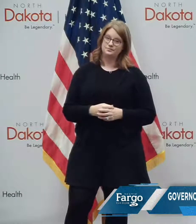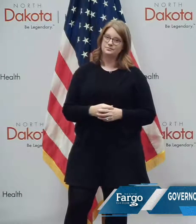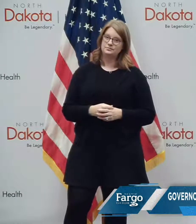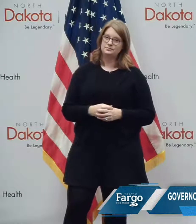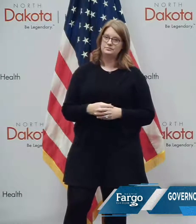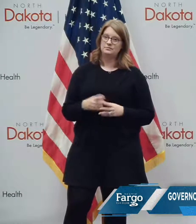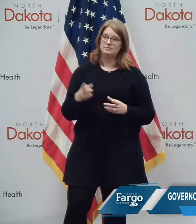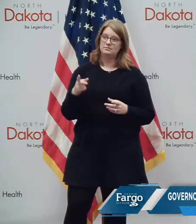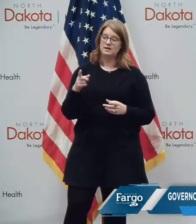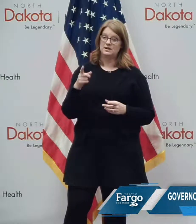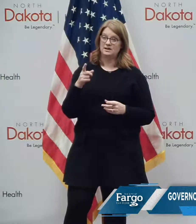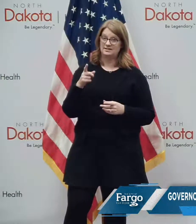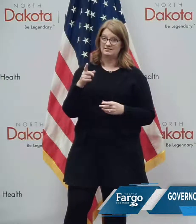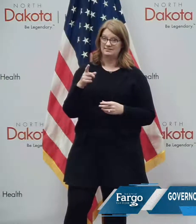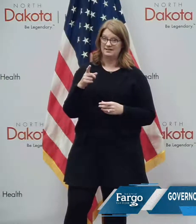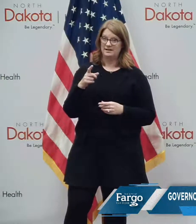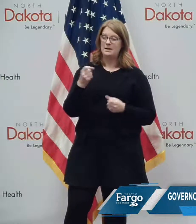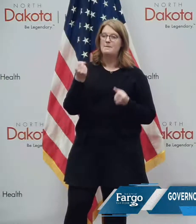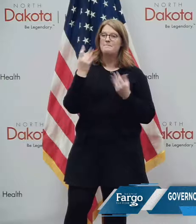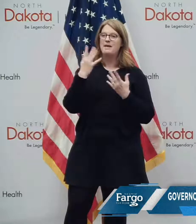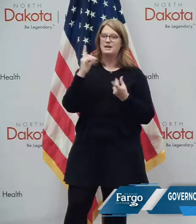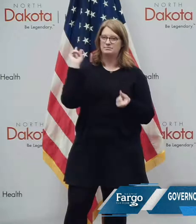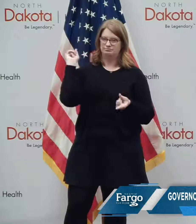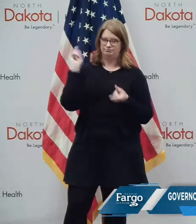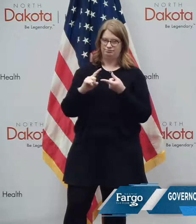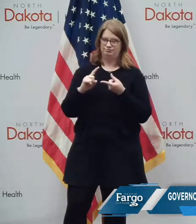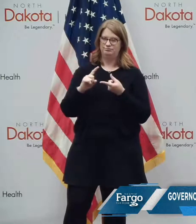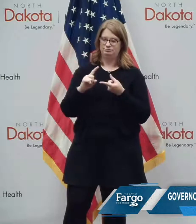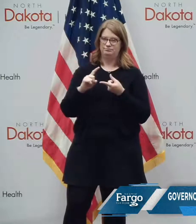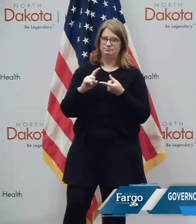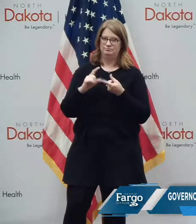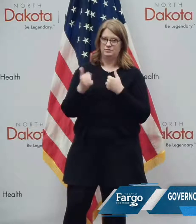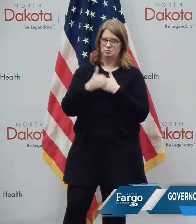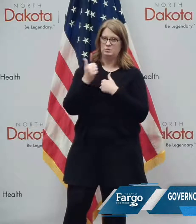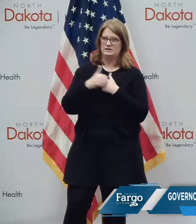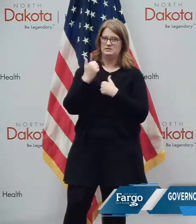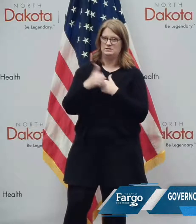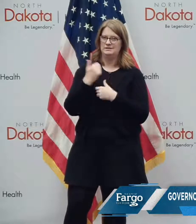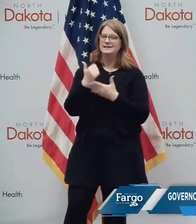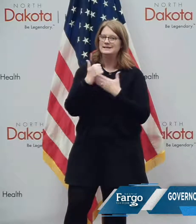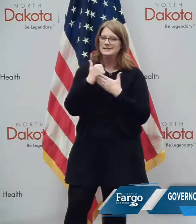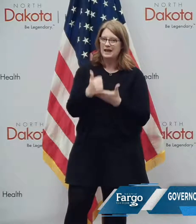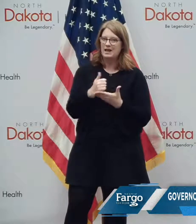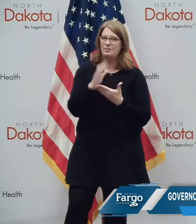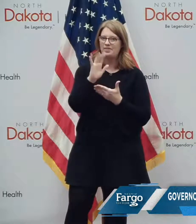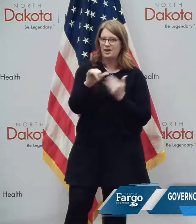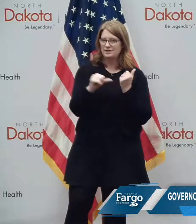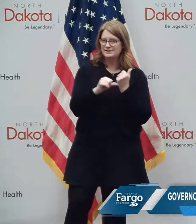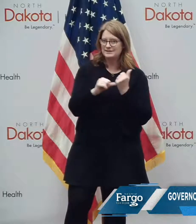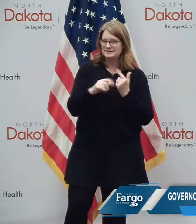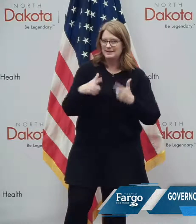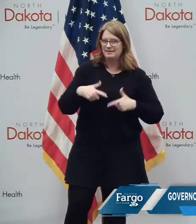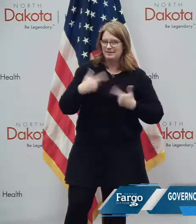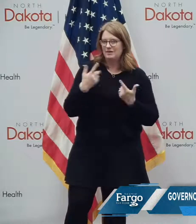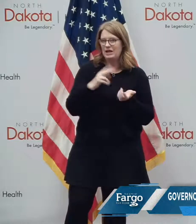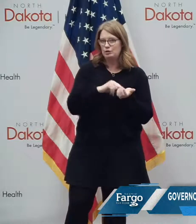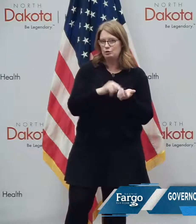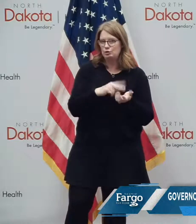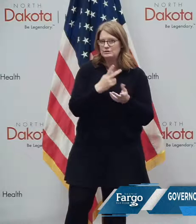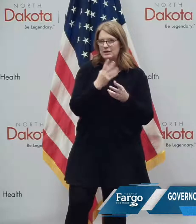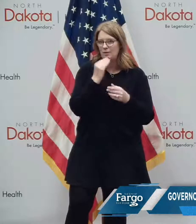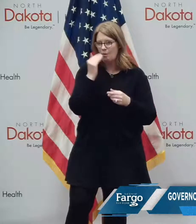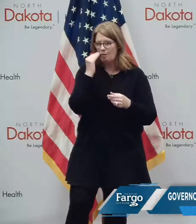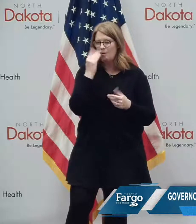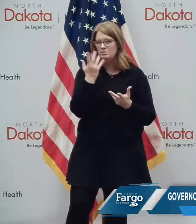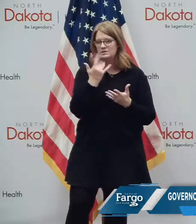out many mitigations to help our skilled nursing, basic care, and assisted living facilities to protect our state's most